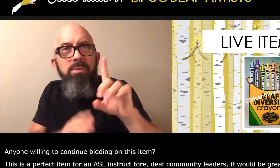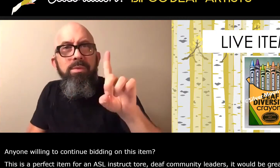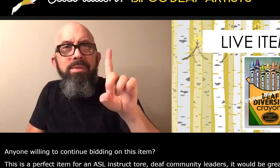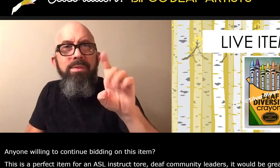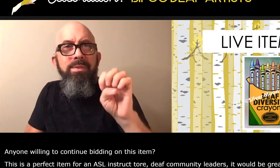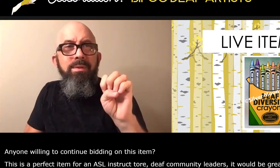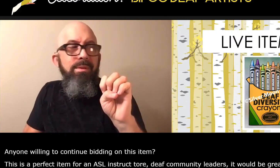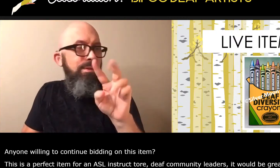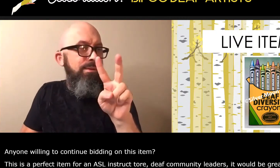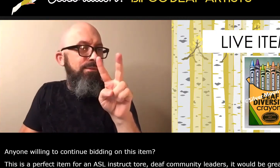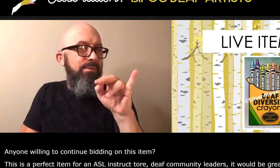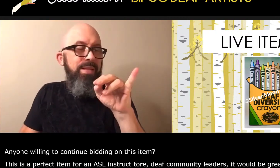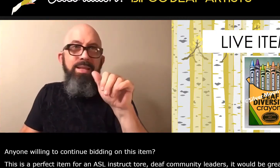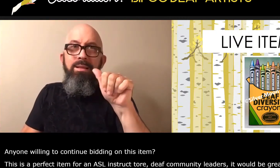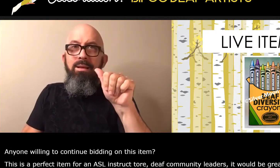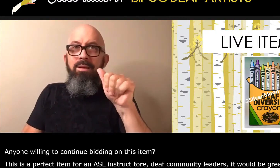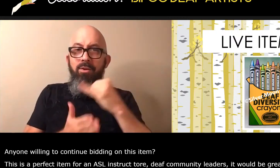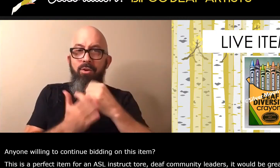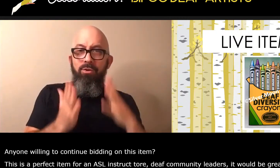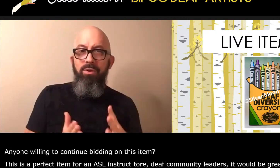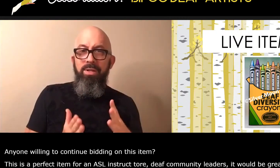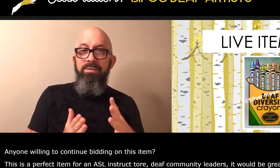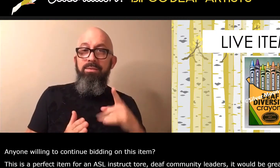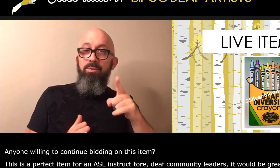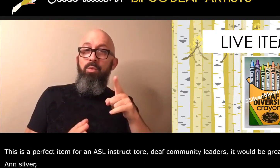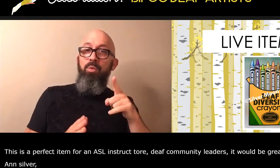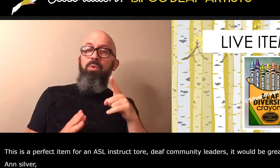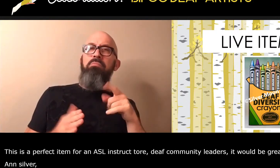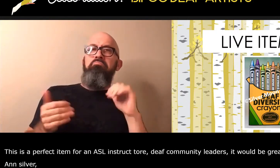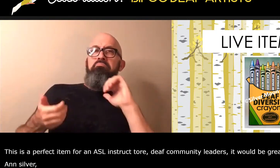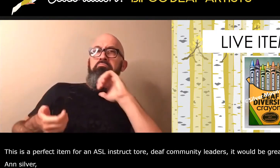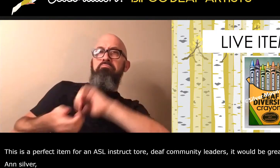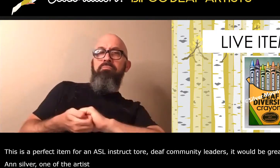Ann Silver, one of the artists who created, was one of the original Devia artists.